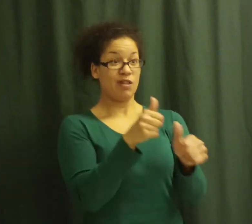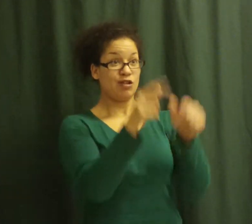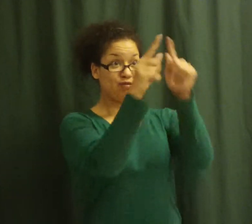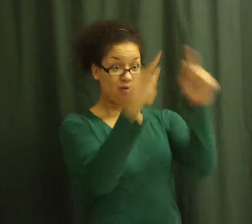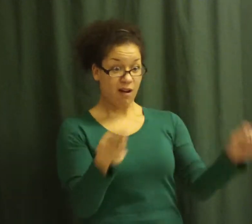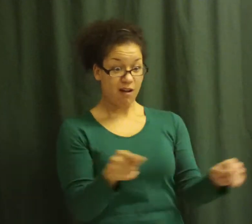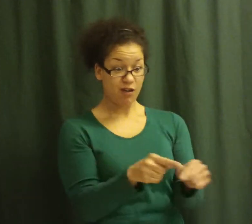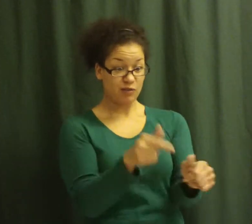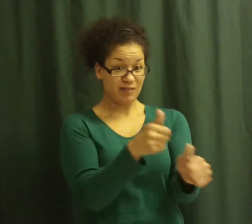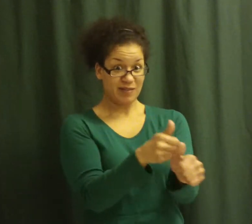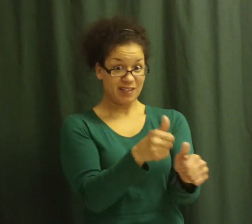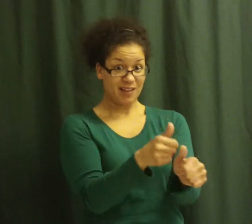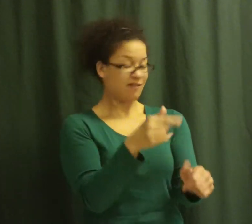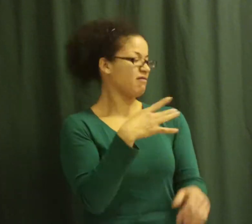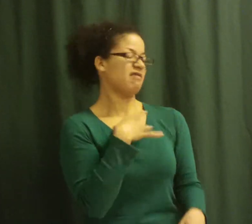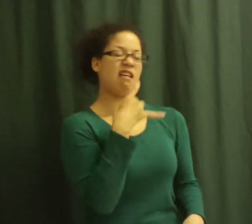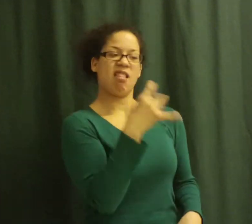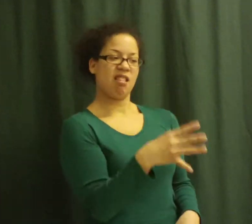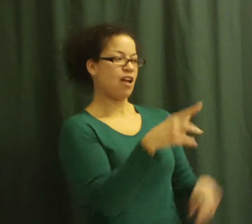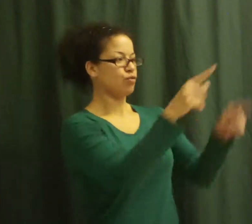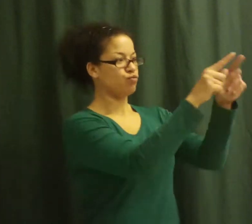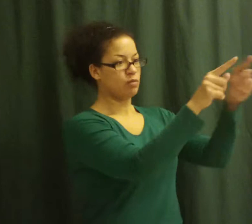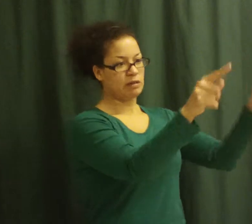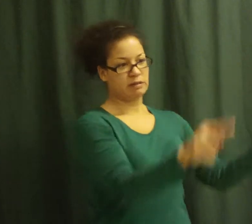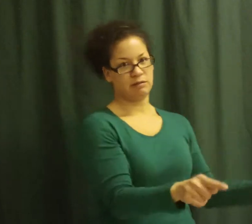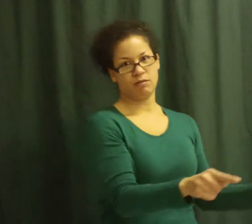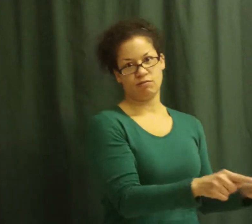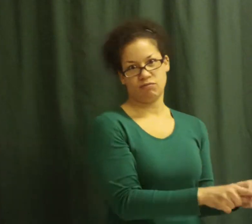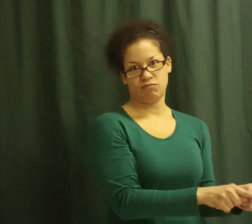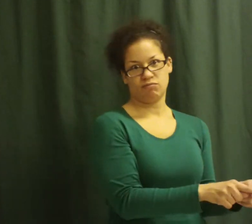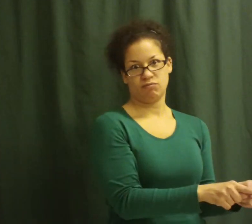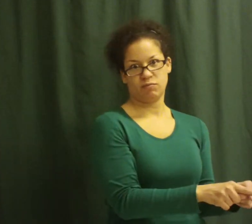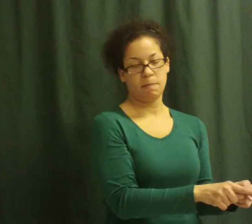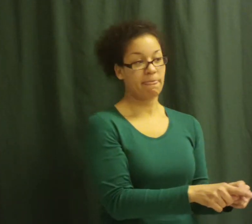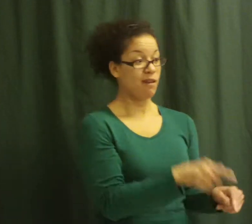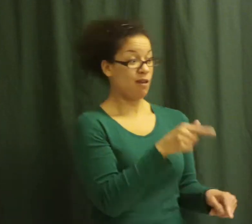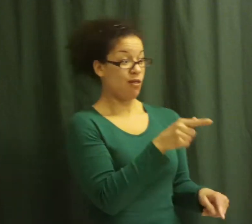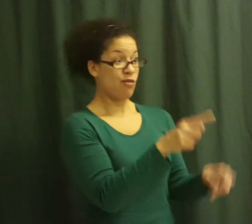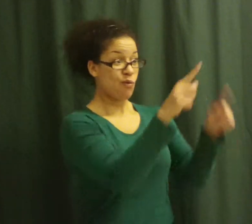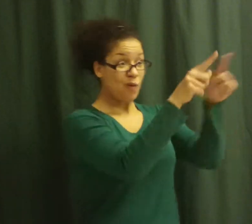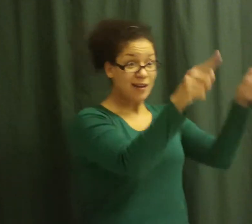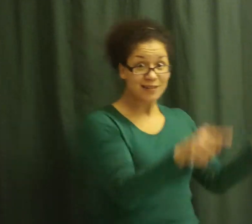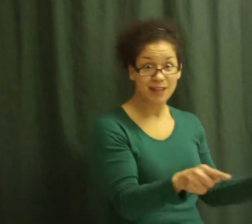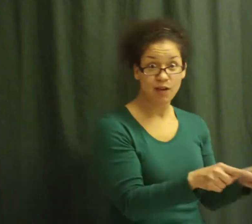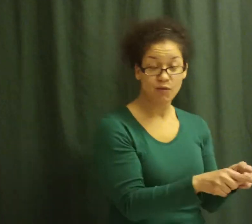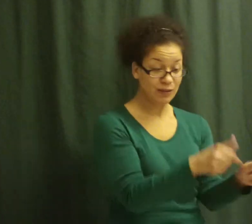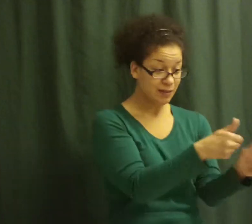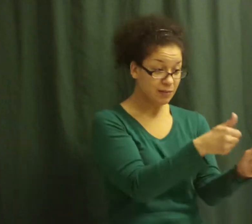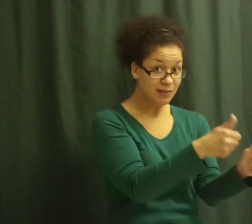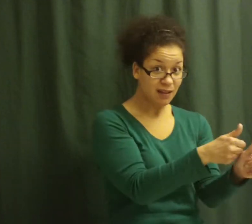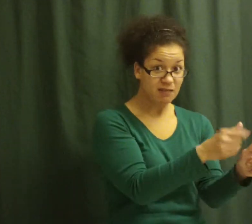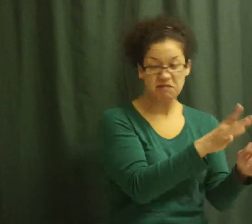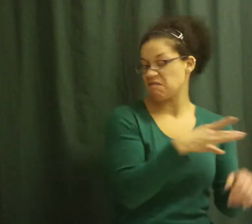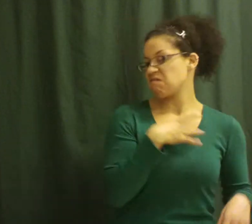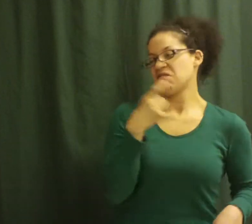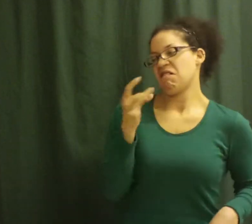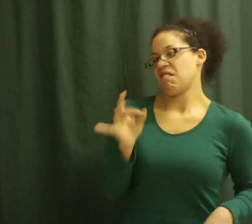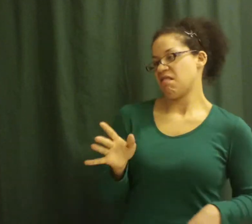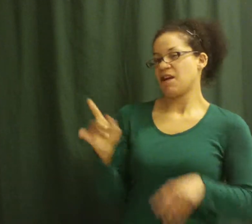rectangles. The rectangles do not like the squares. They do not